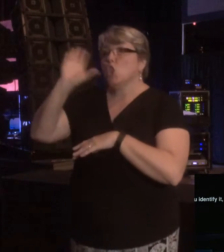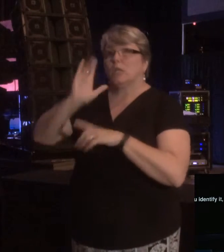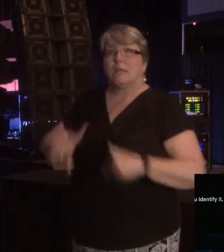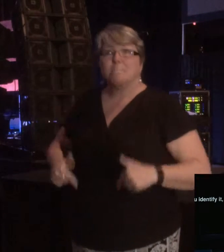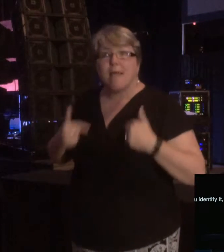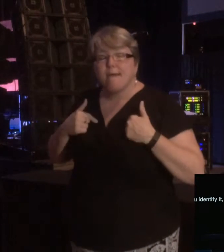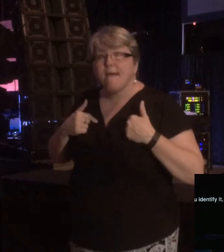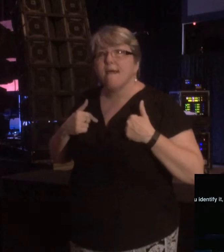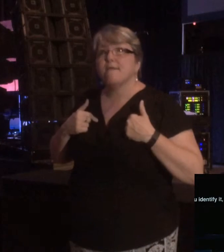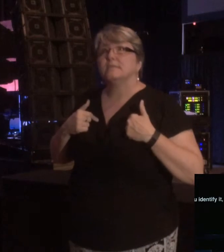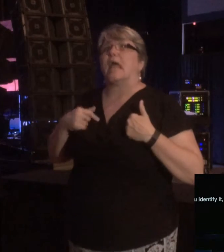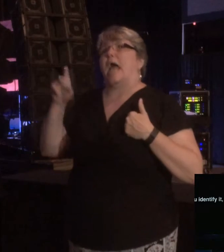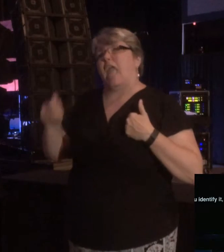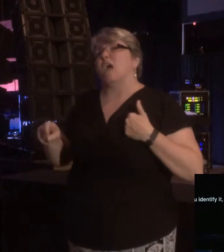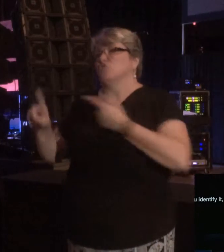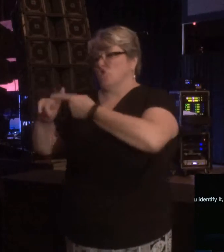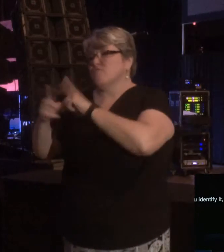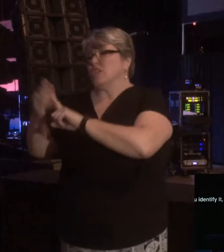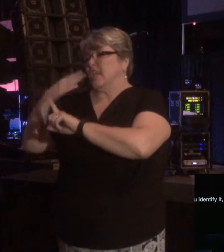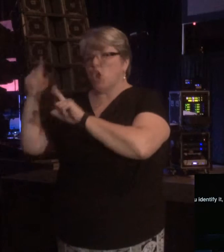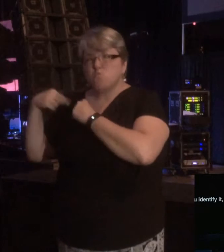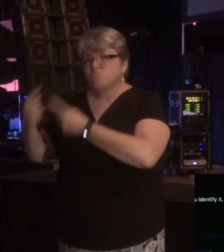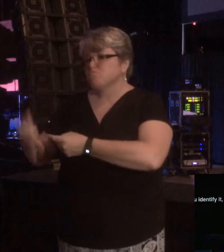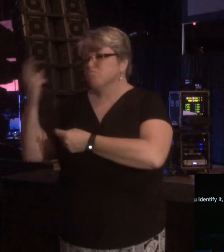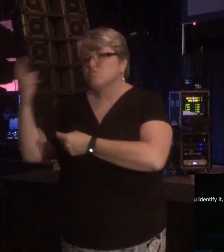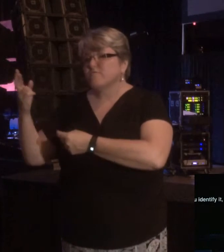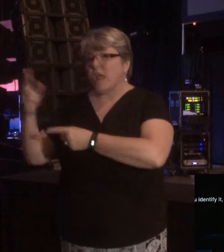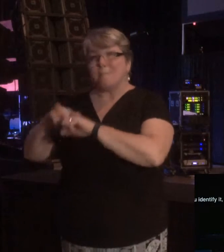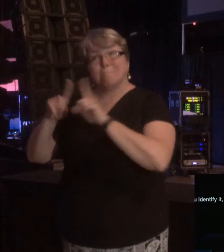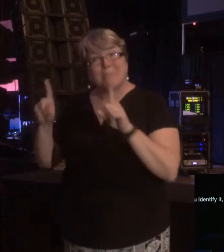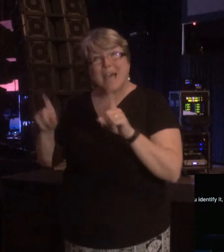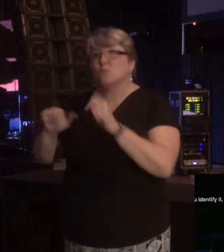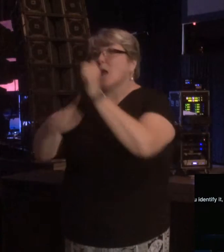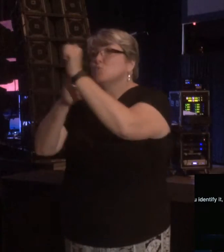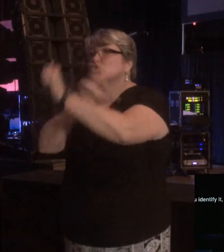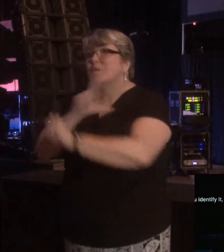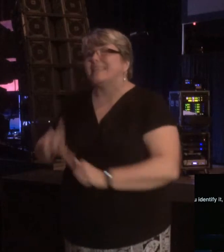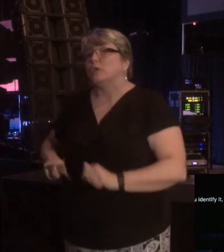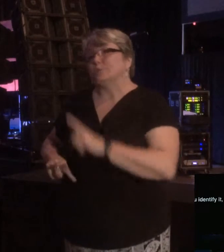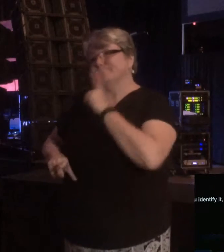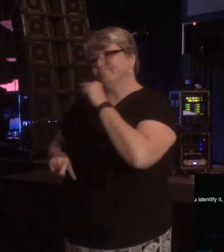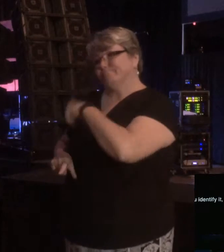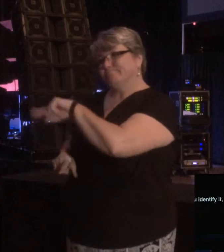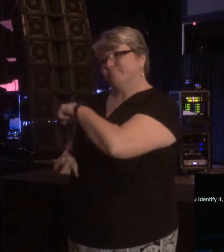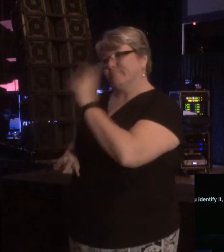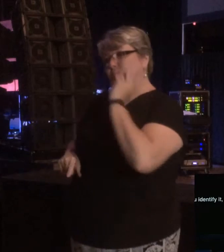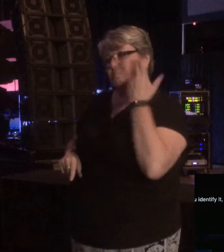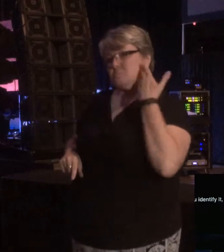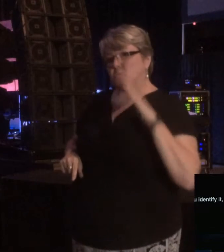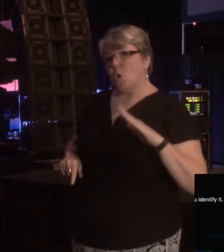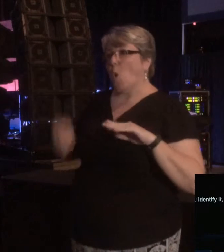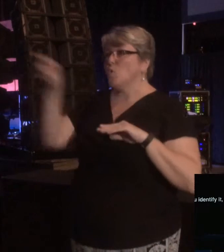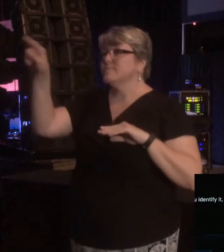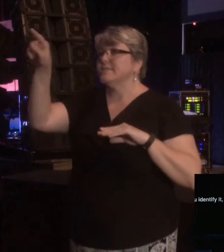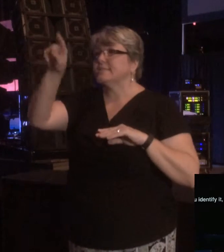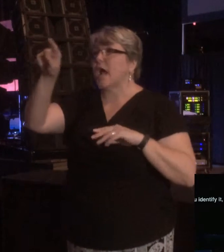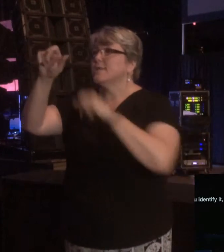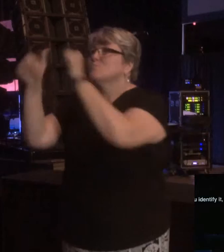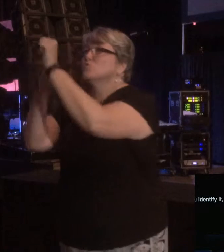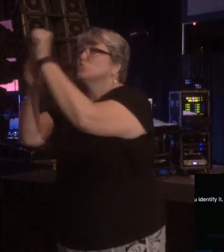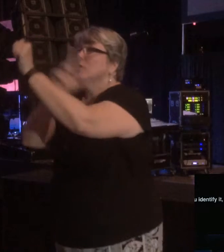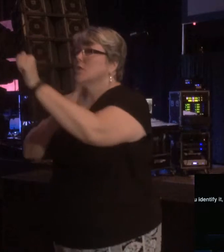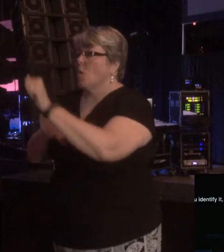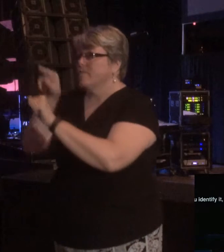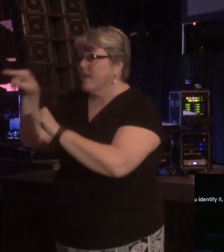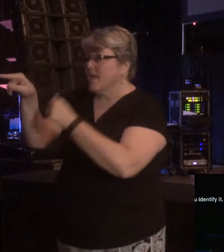by snatching them out of the fire, but to others show mercy with fear, hating even the garment stained by flesh. And you go,